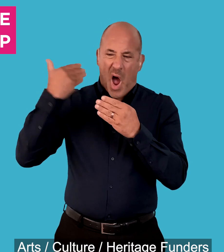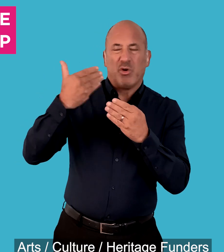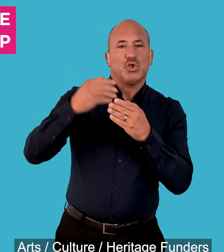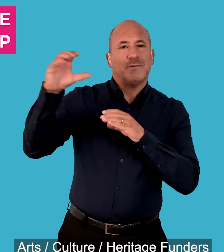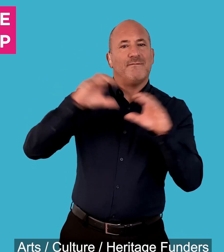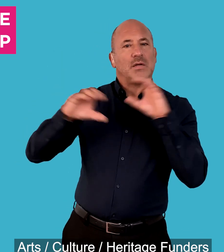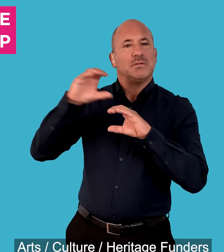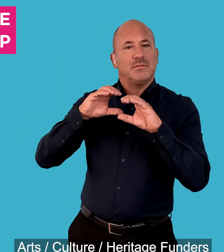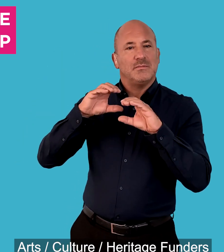Arts/culture/heritage funders.